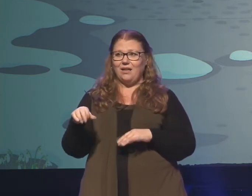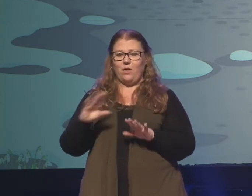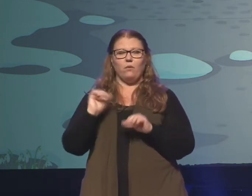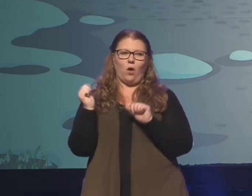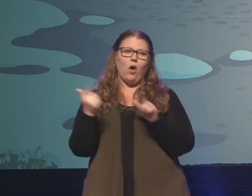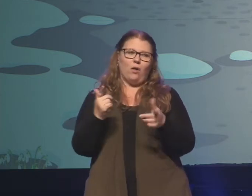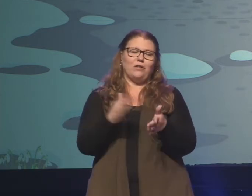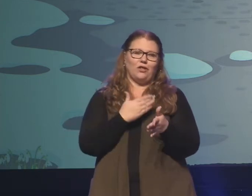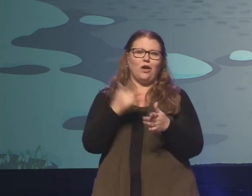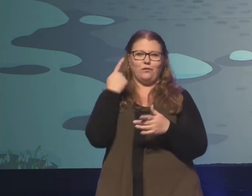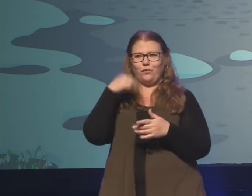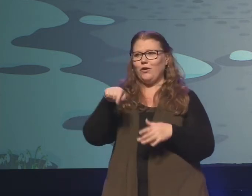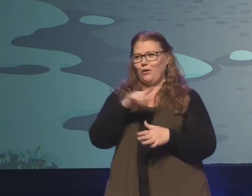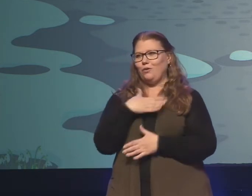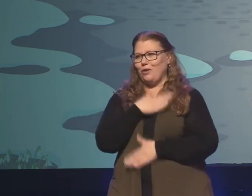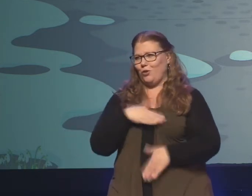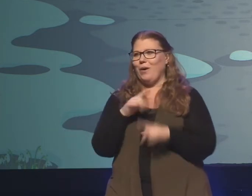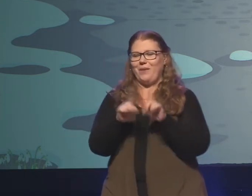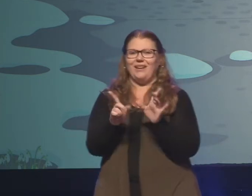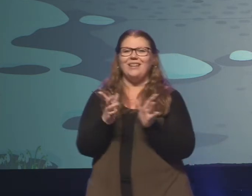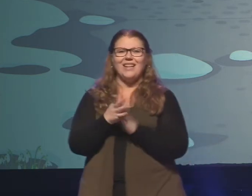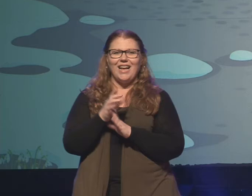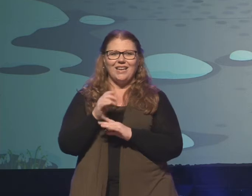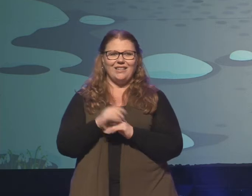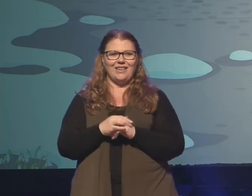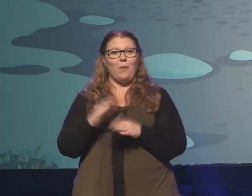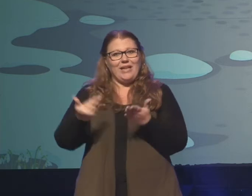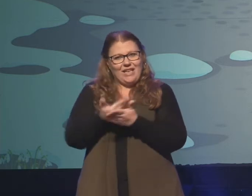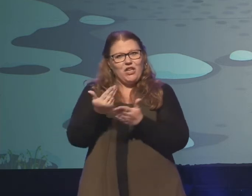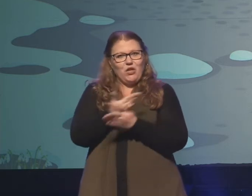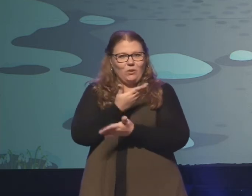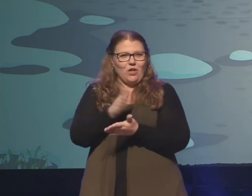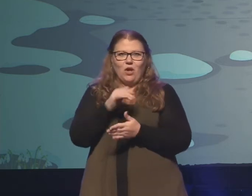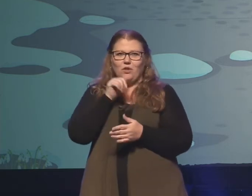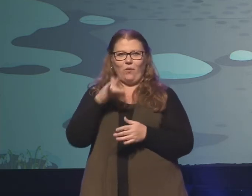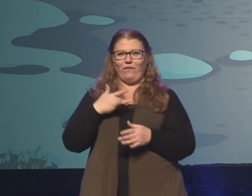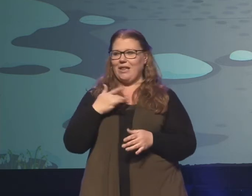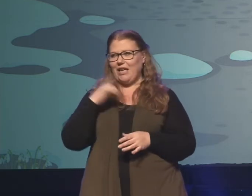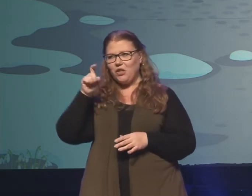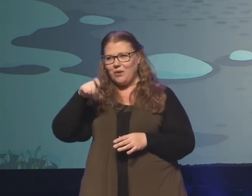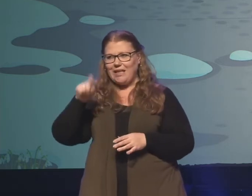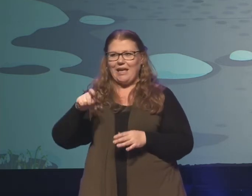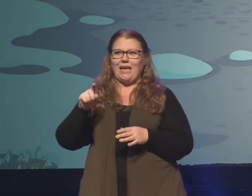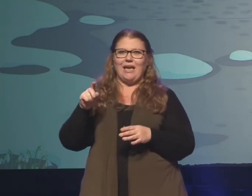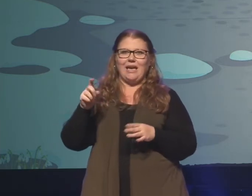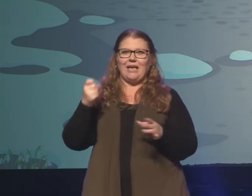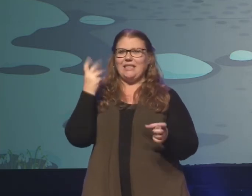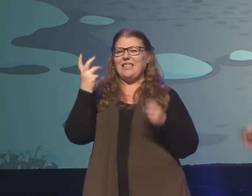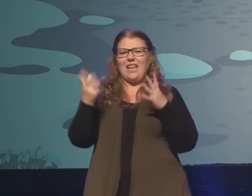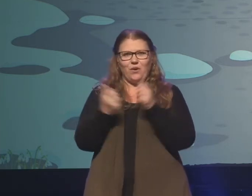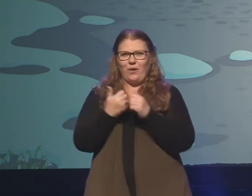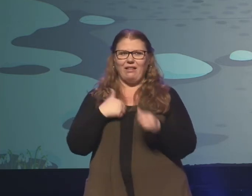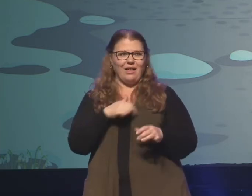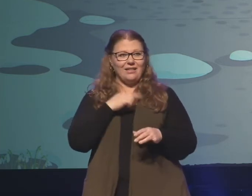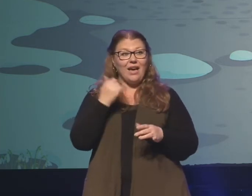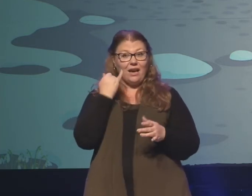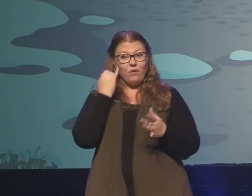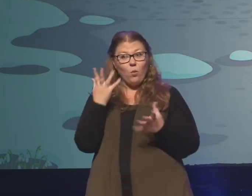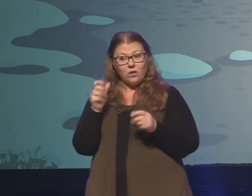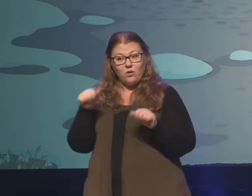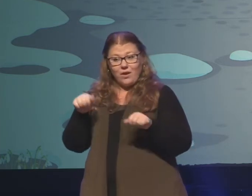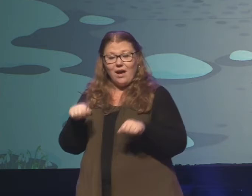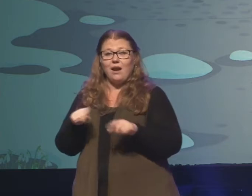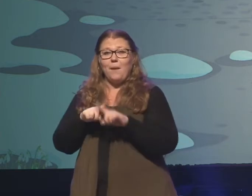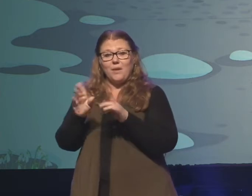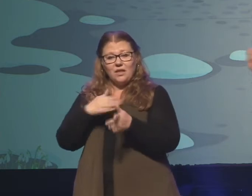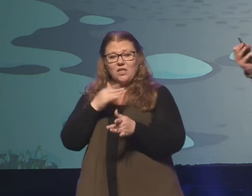enjoy, hopefully. But this one, you don't. It's brand new, so don't feel like you need to sing along. If you want to, you can. But